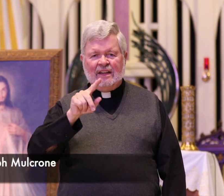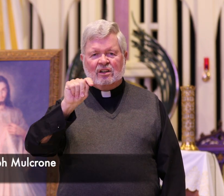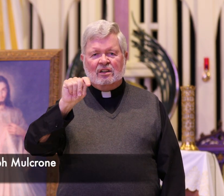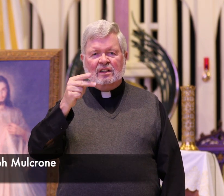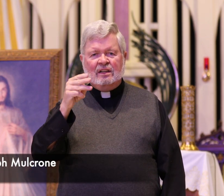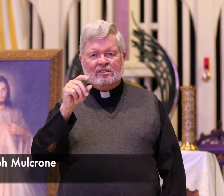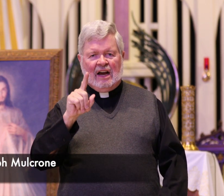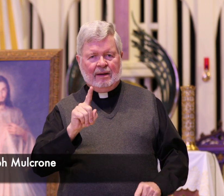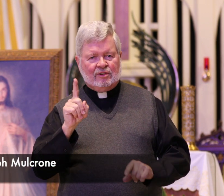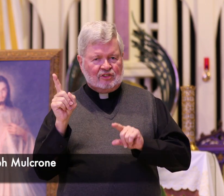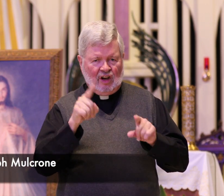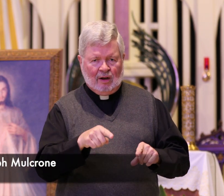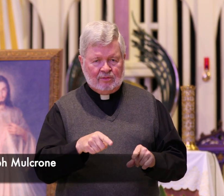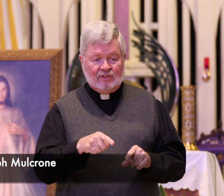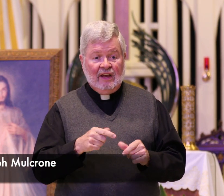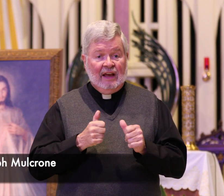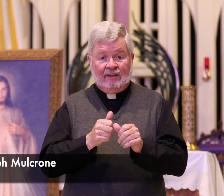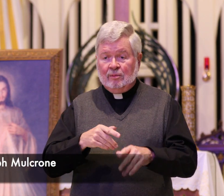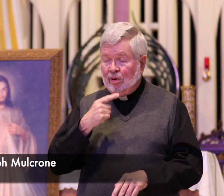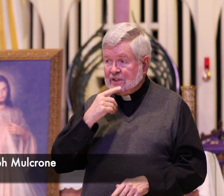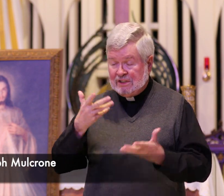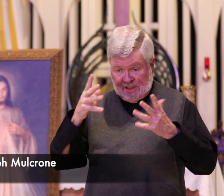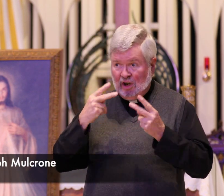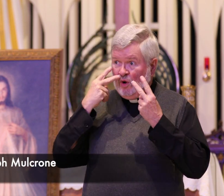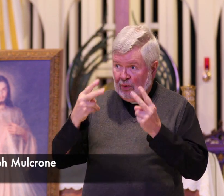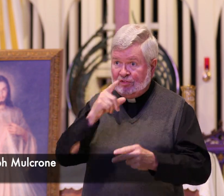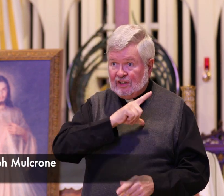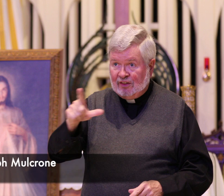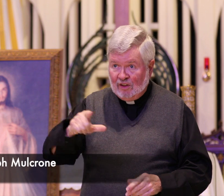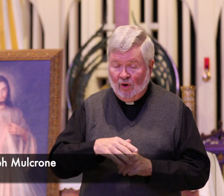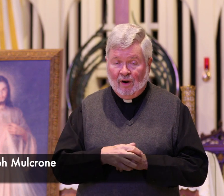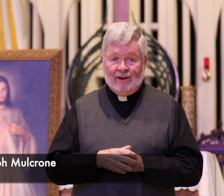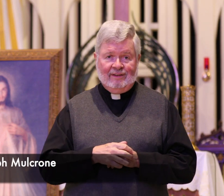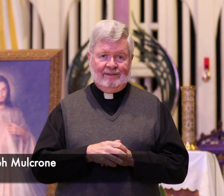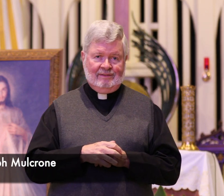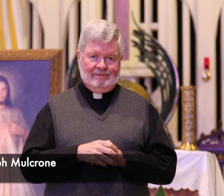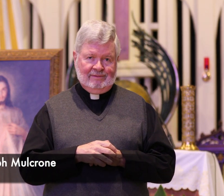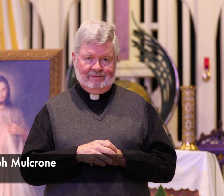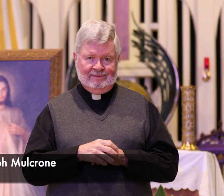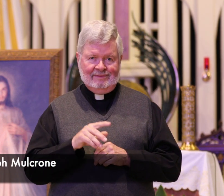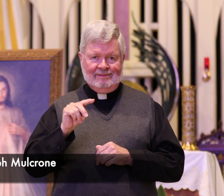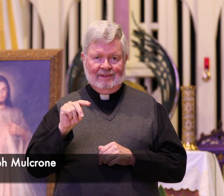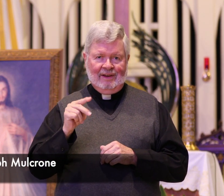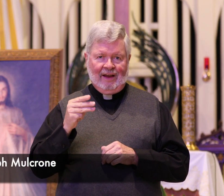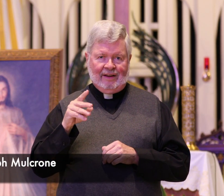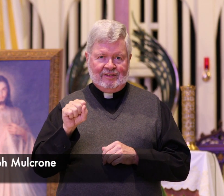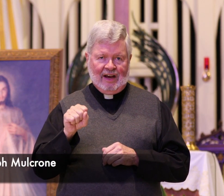Later, Thomas comes, and the apostles said, "We've seen the Lord." And